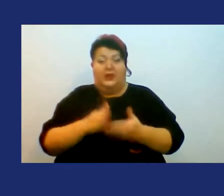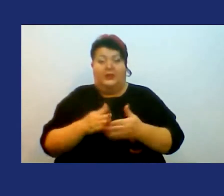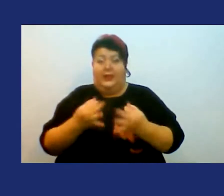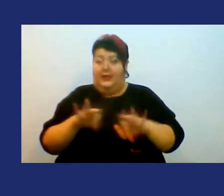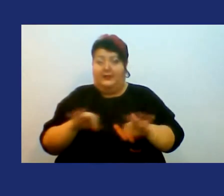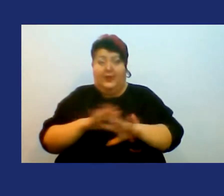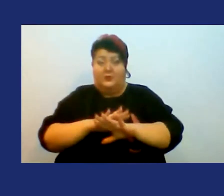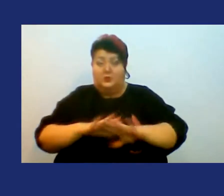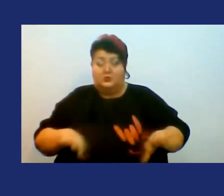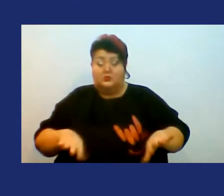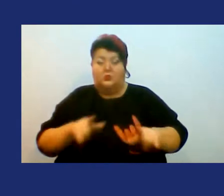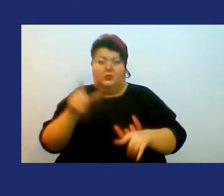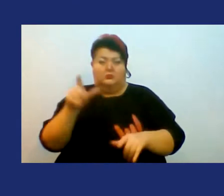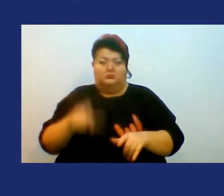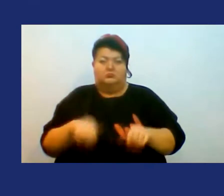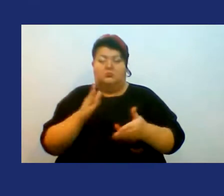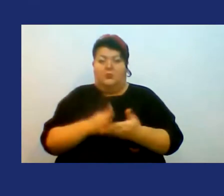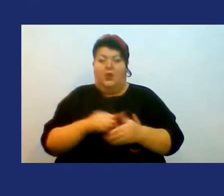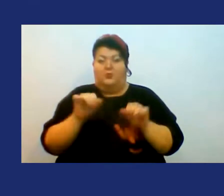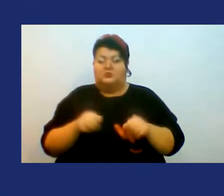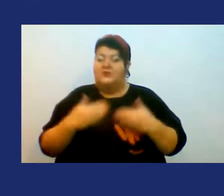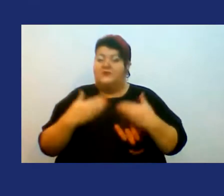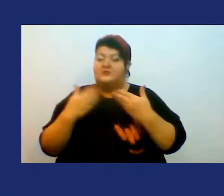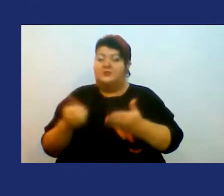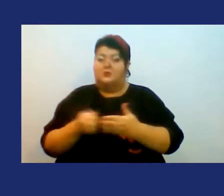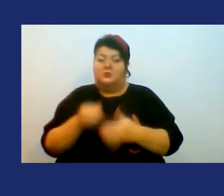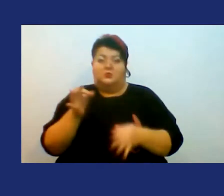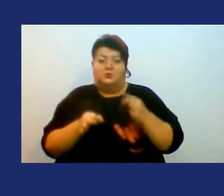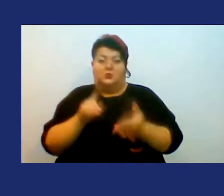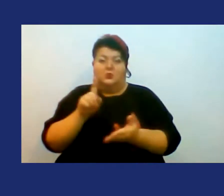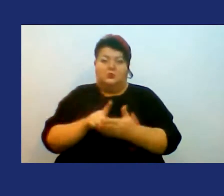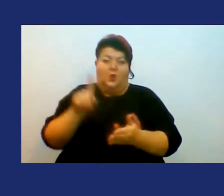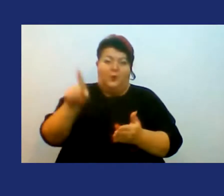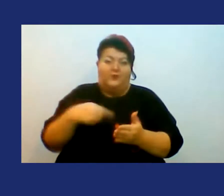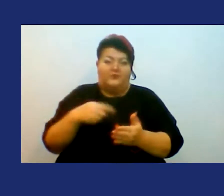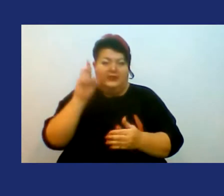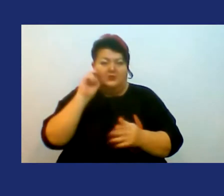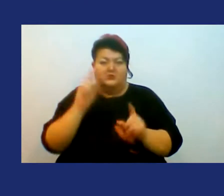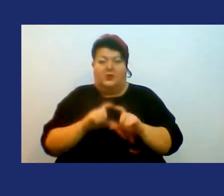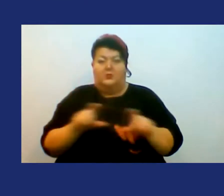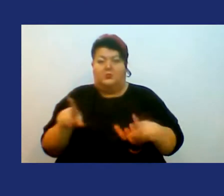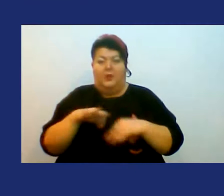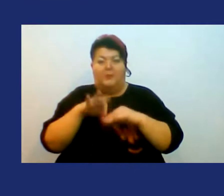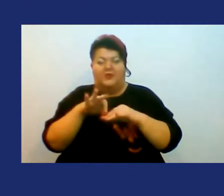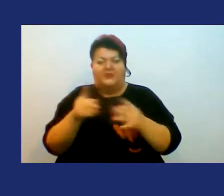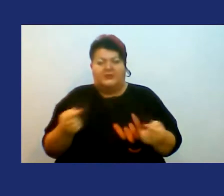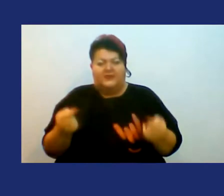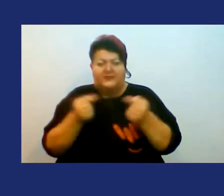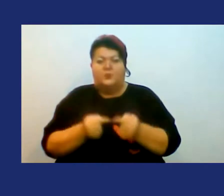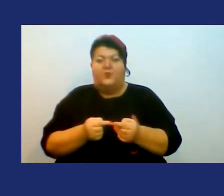no chance to appeal, even though um, um, the polling stations